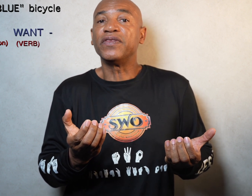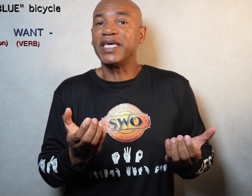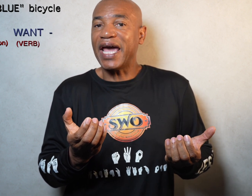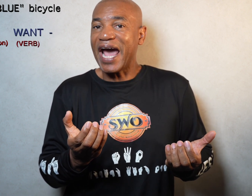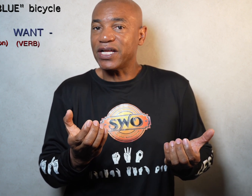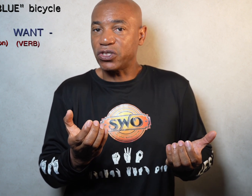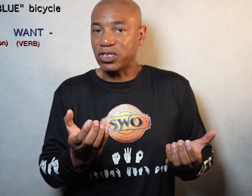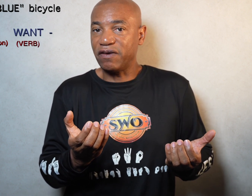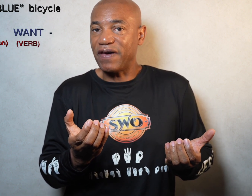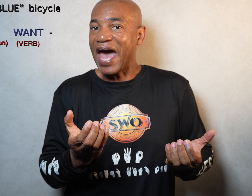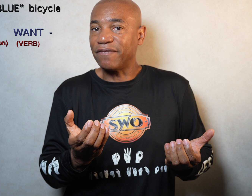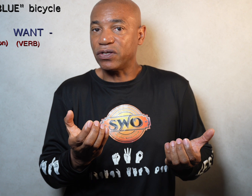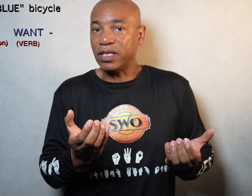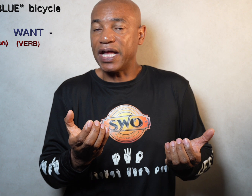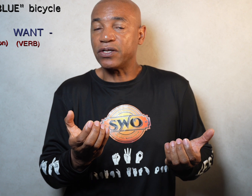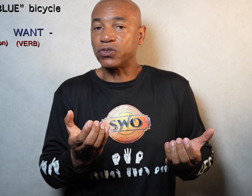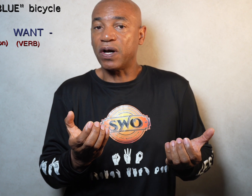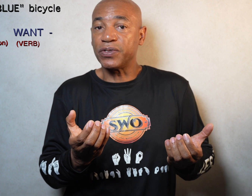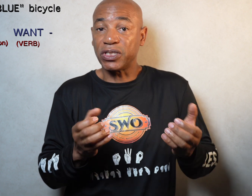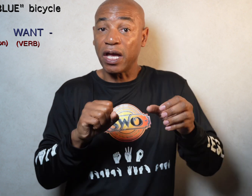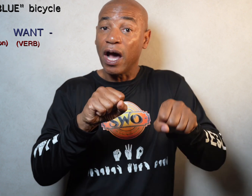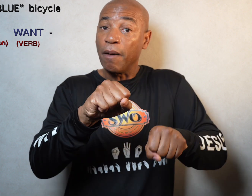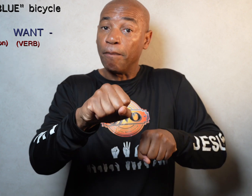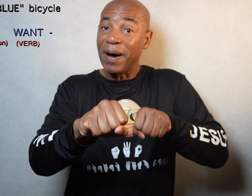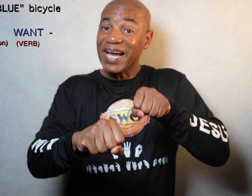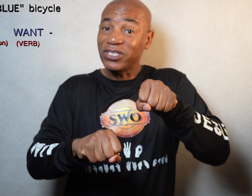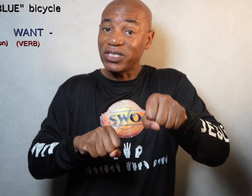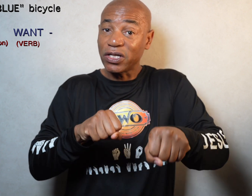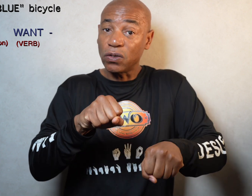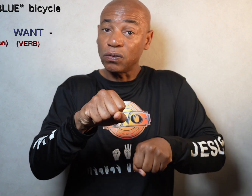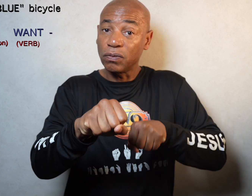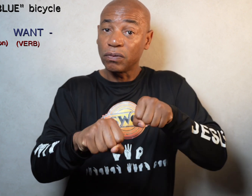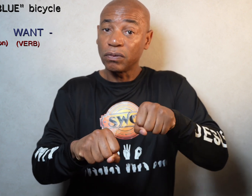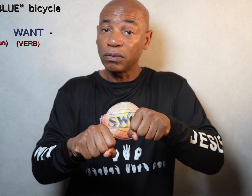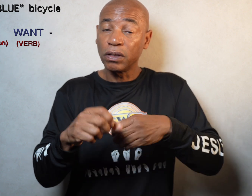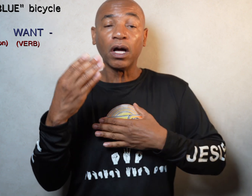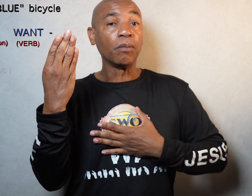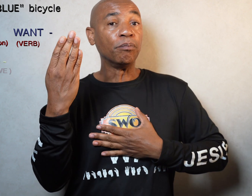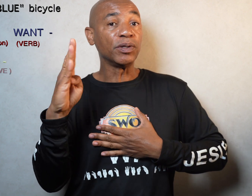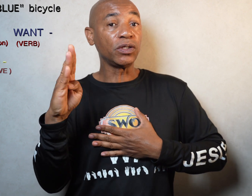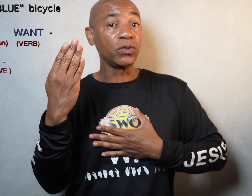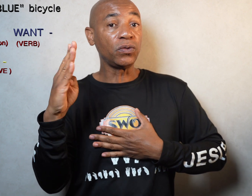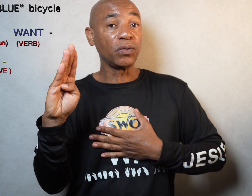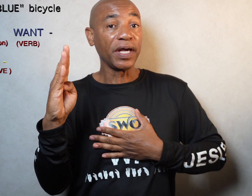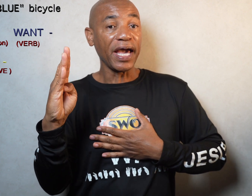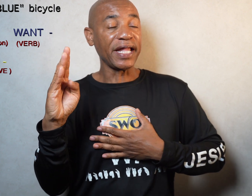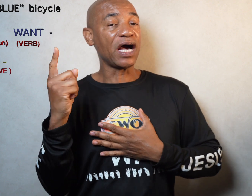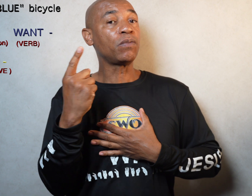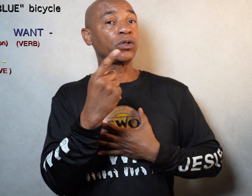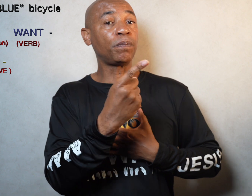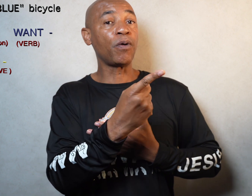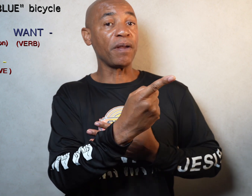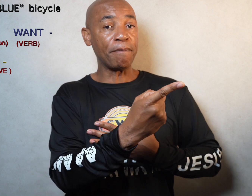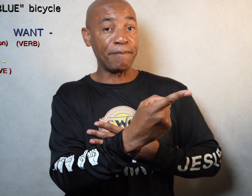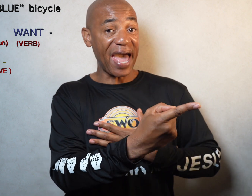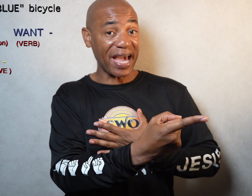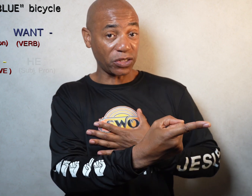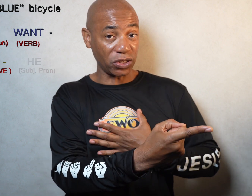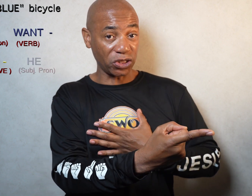the adjective after the noun. So I would say bicycle, blue, and now I'm going to point back to the